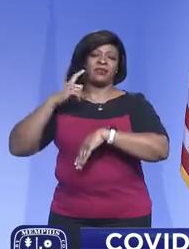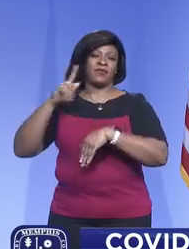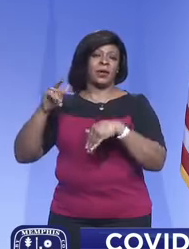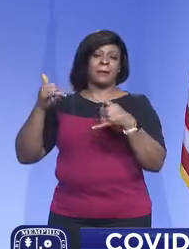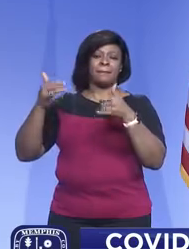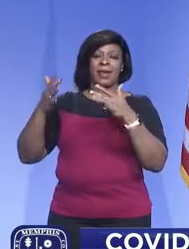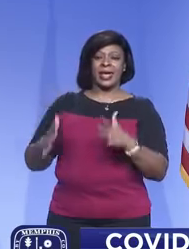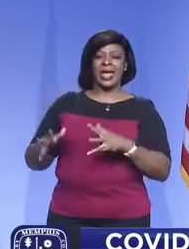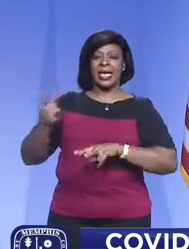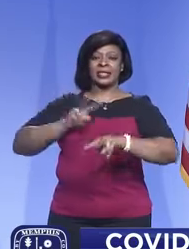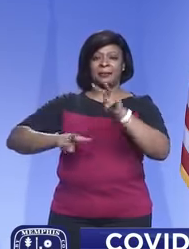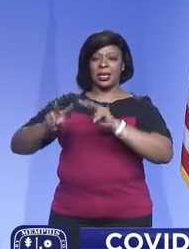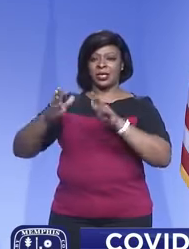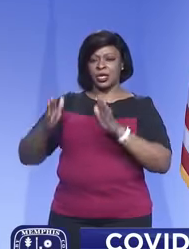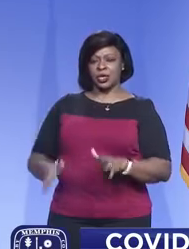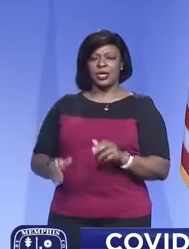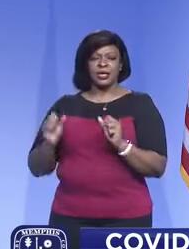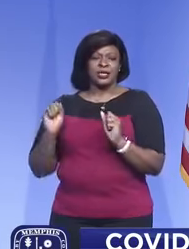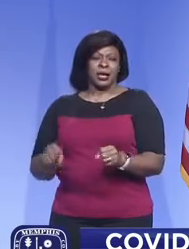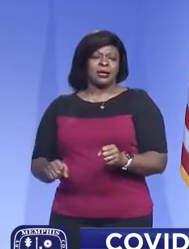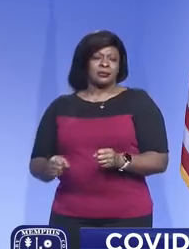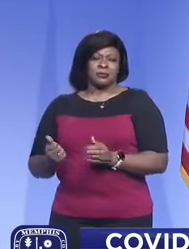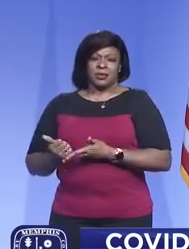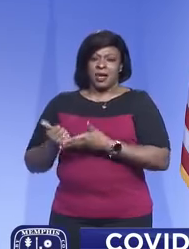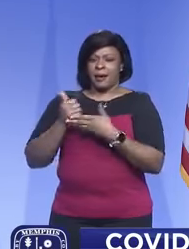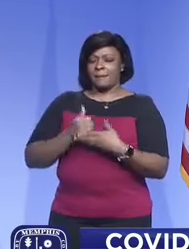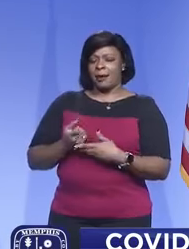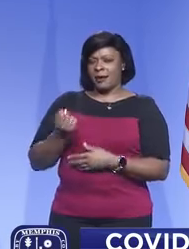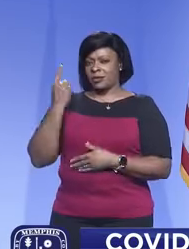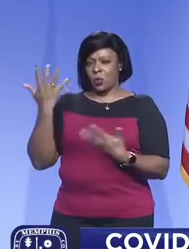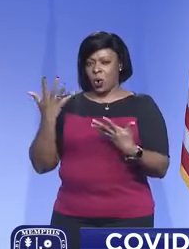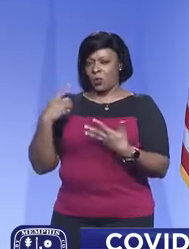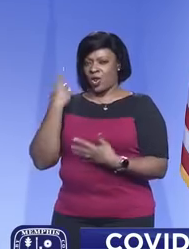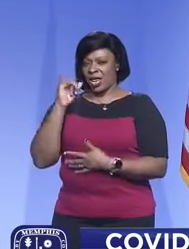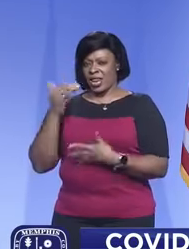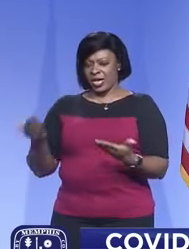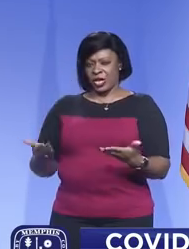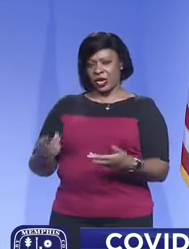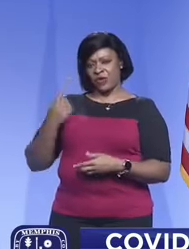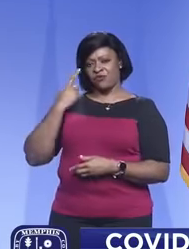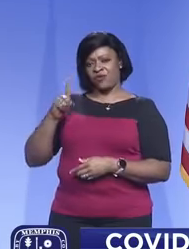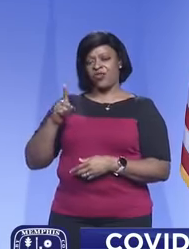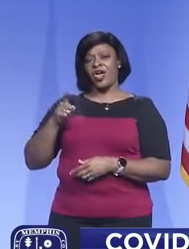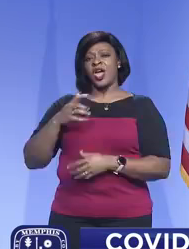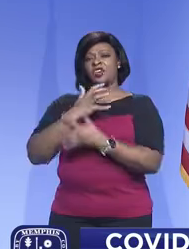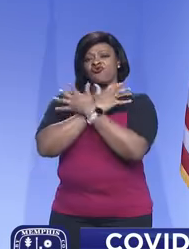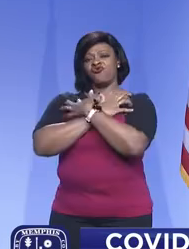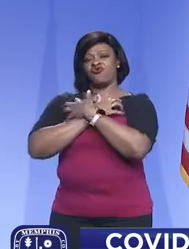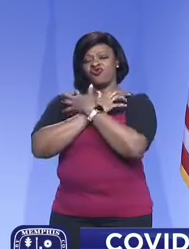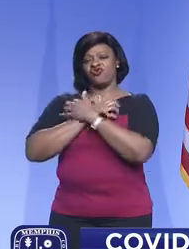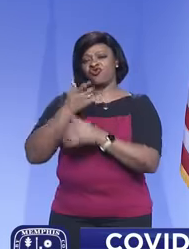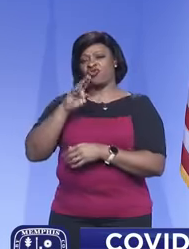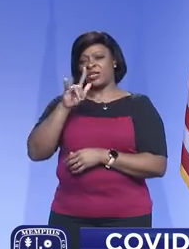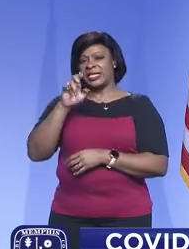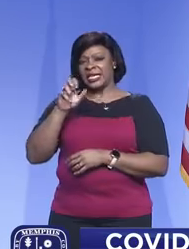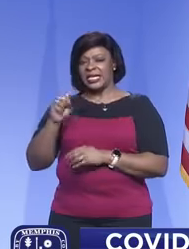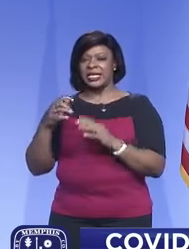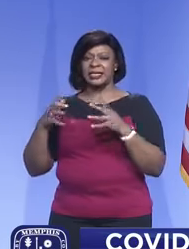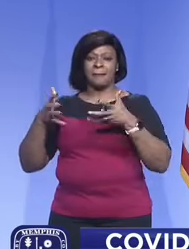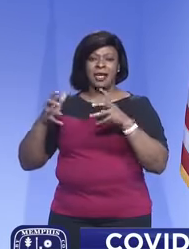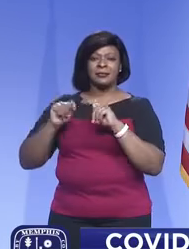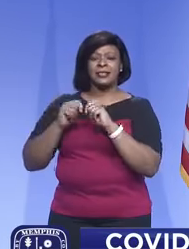and spectators. Can you help us understand what it might look like here for the Grizzlies as far